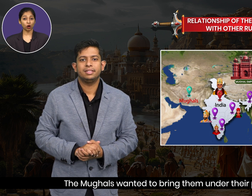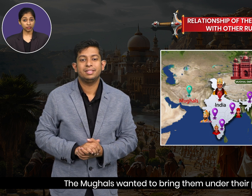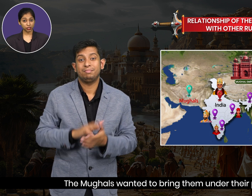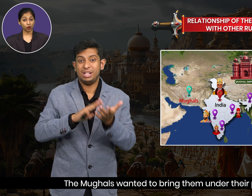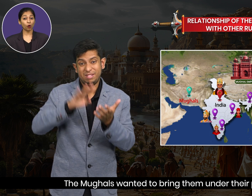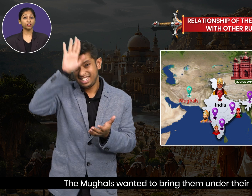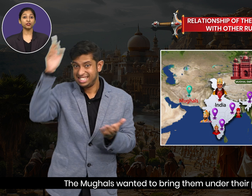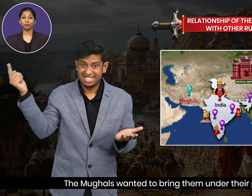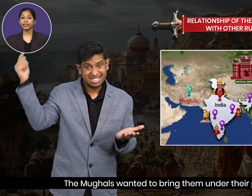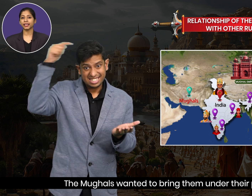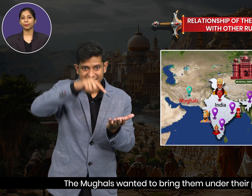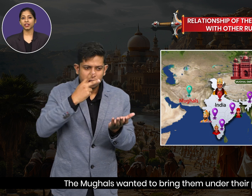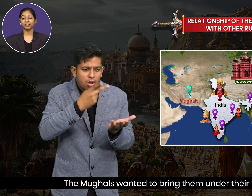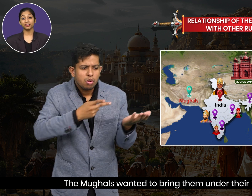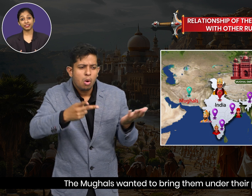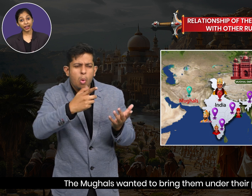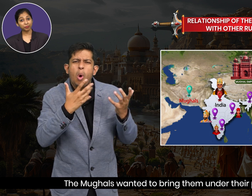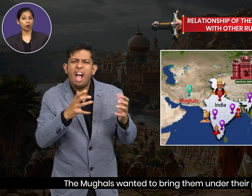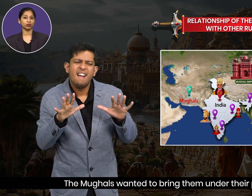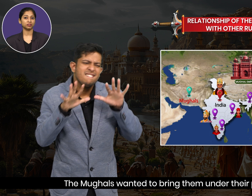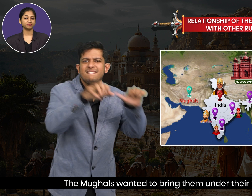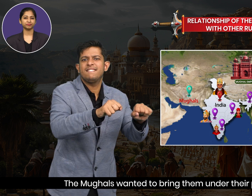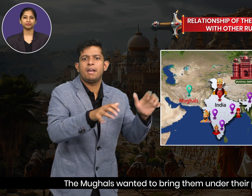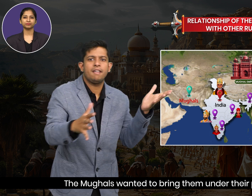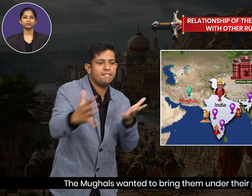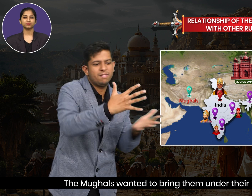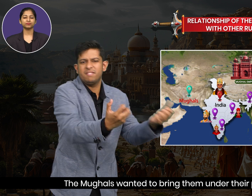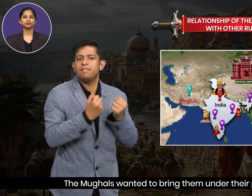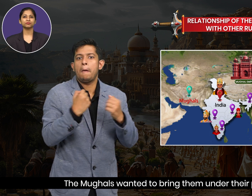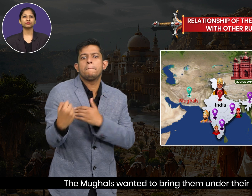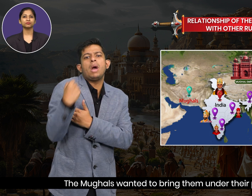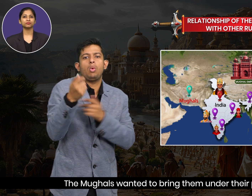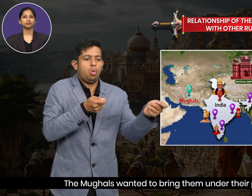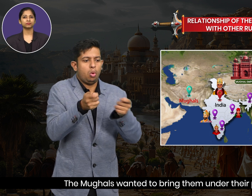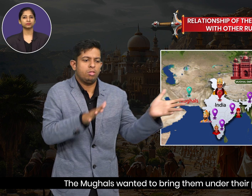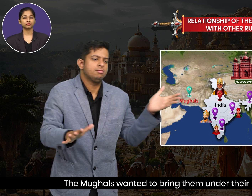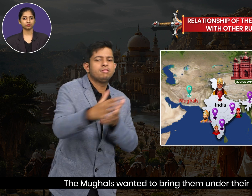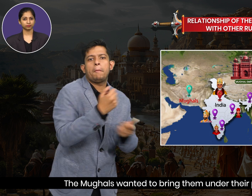The Mughals wanted to bring them under their power.